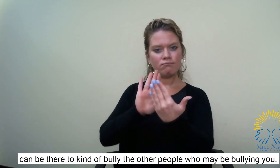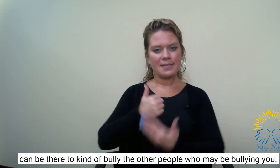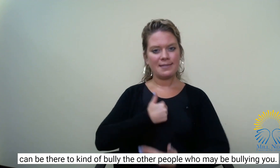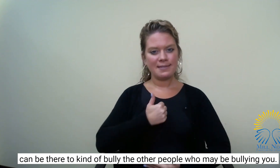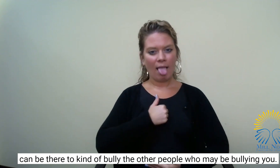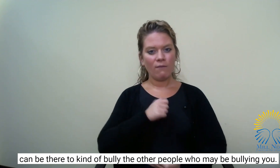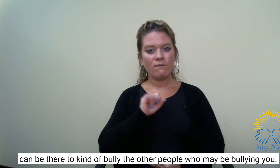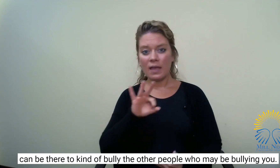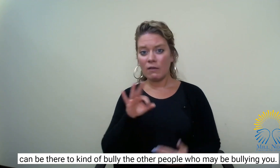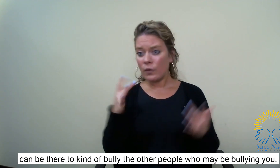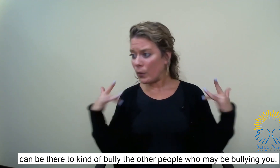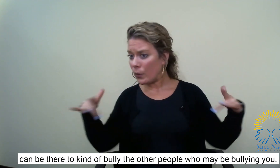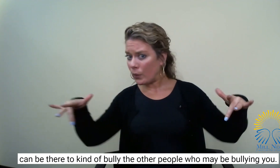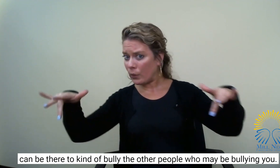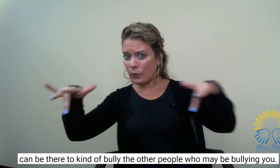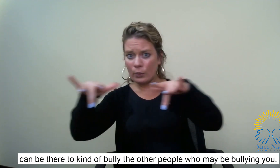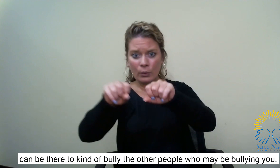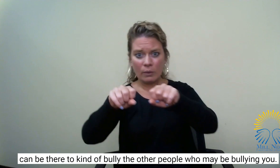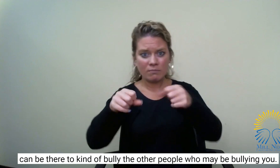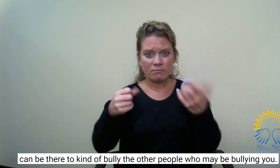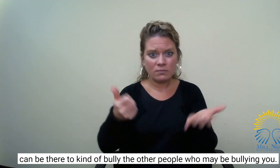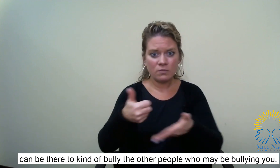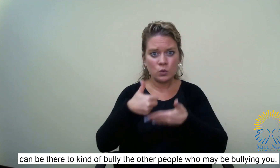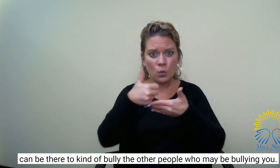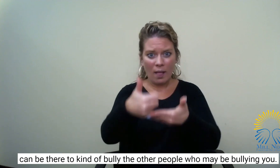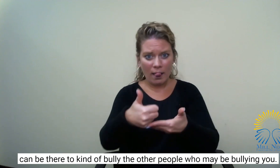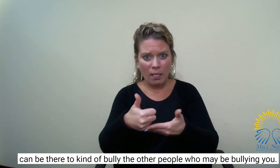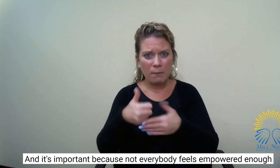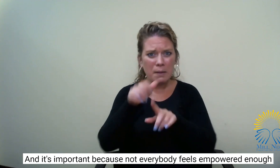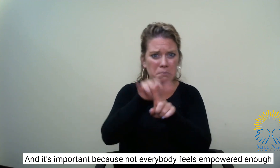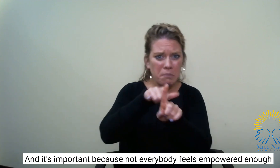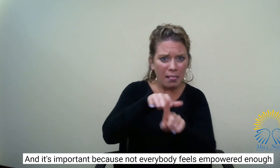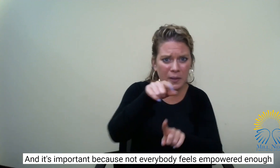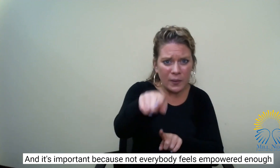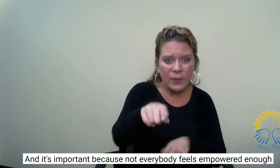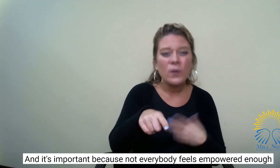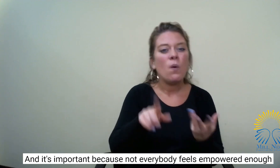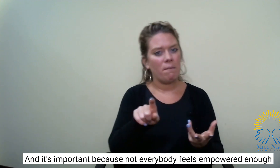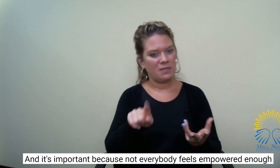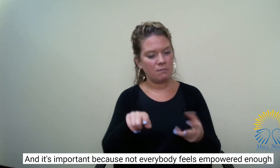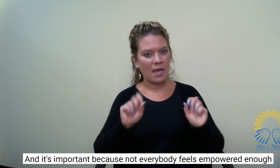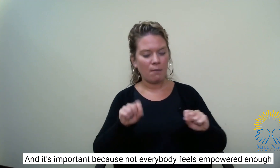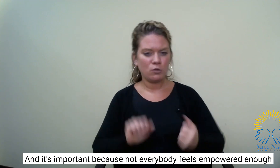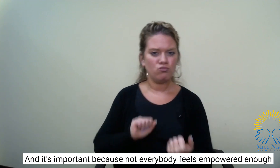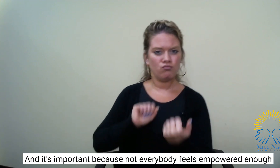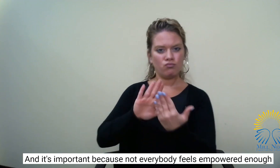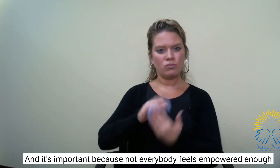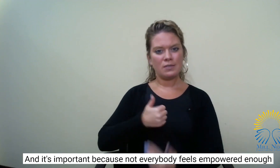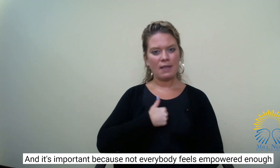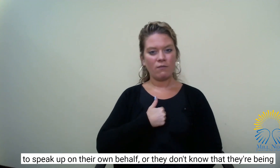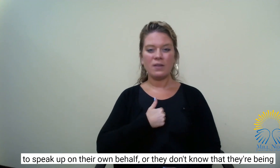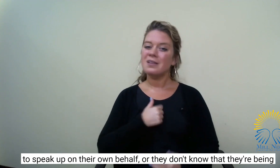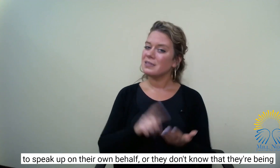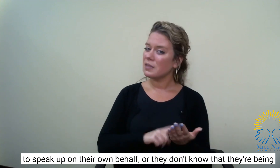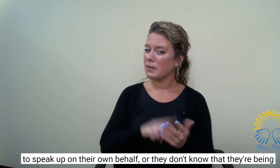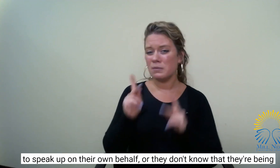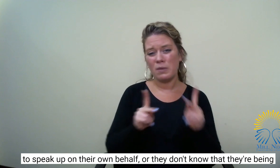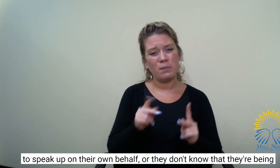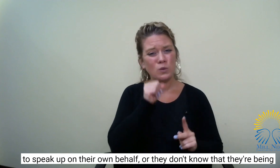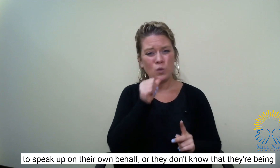be there to kind of bully the other people who may be bullying you. And it's important because not everybody feels empowered enough to speak up on their own behalf,